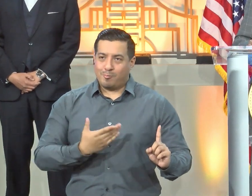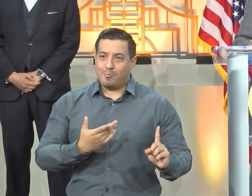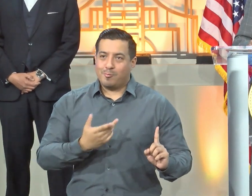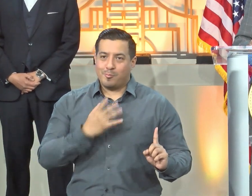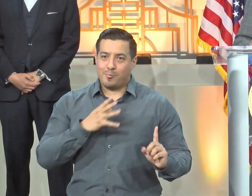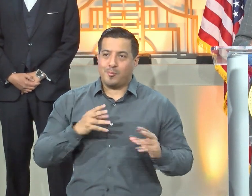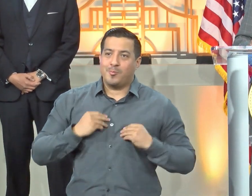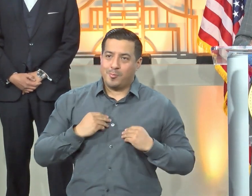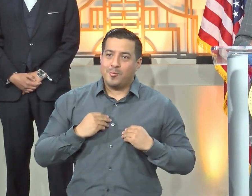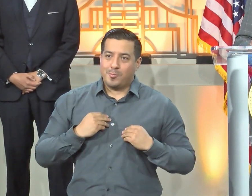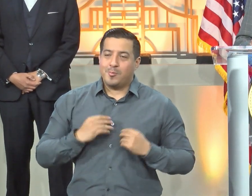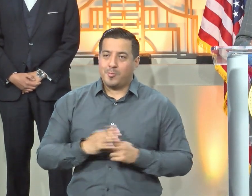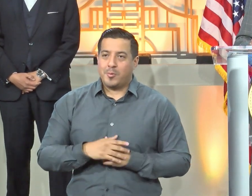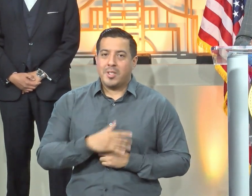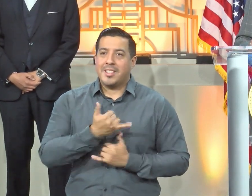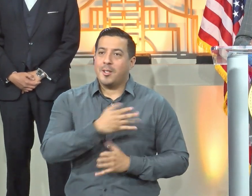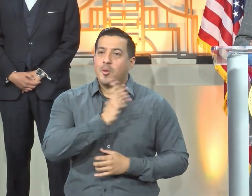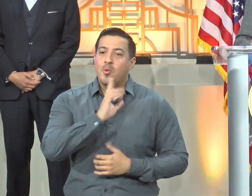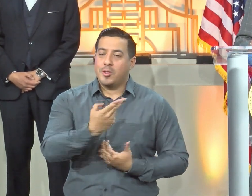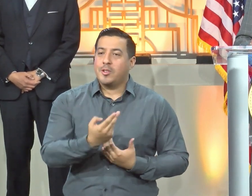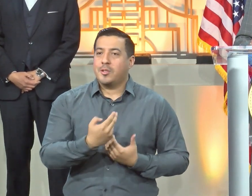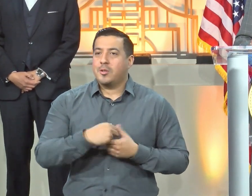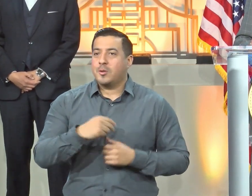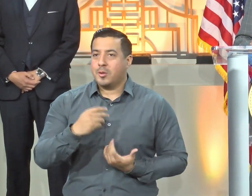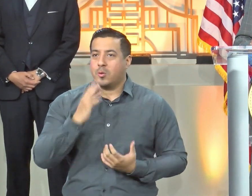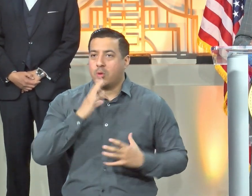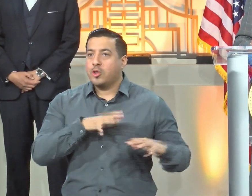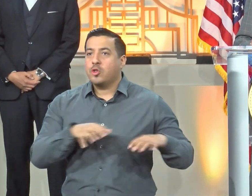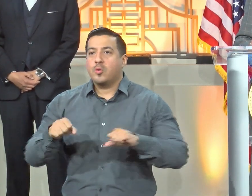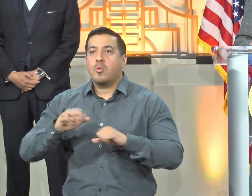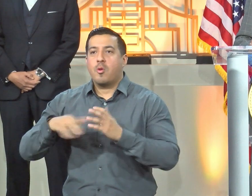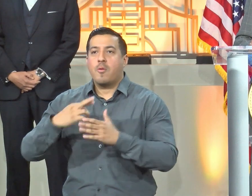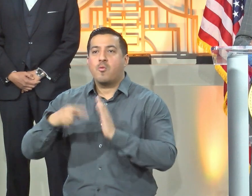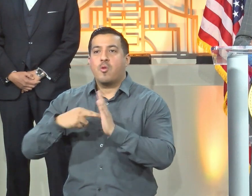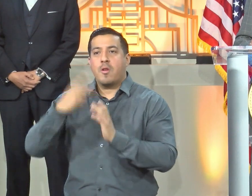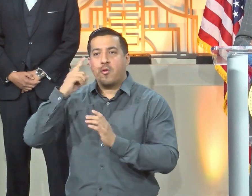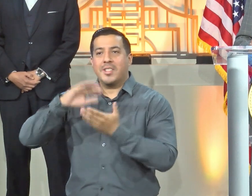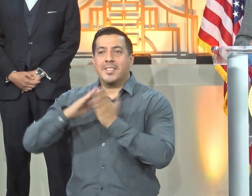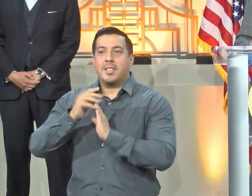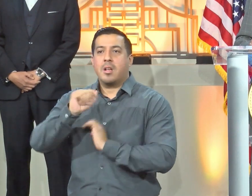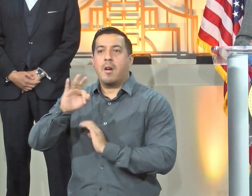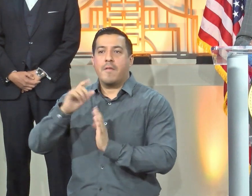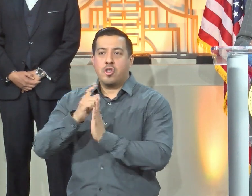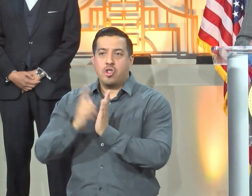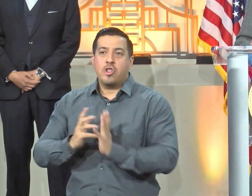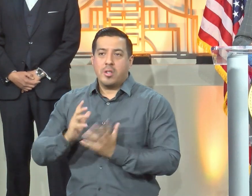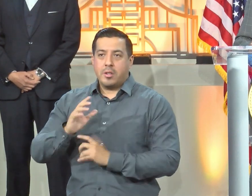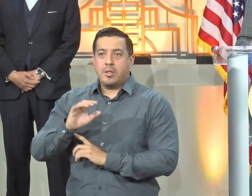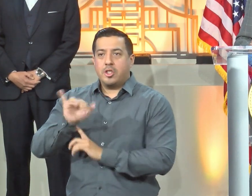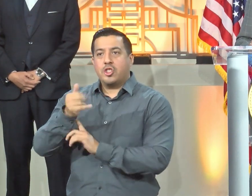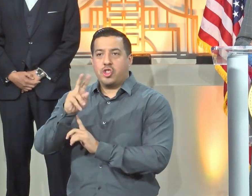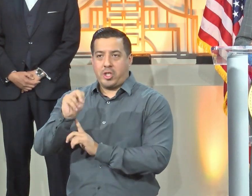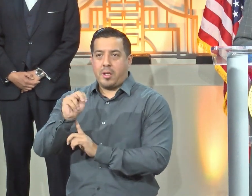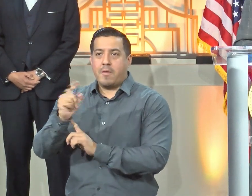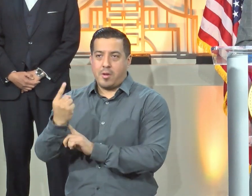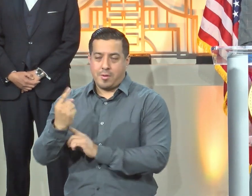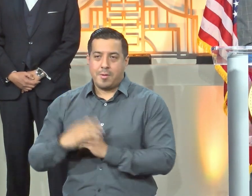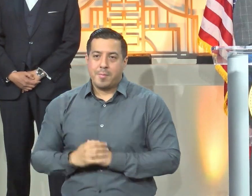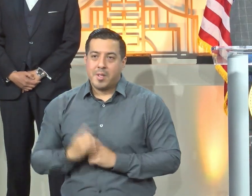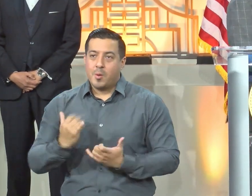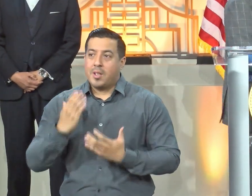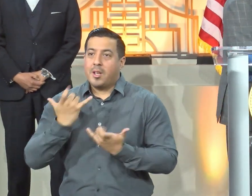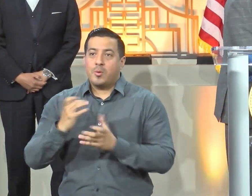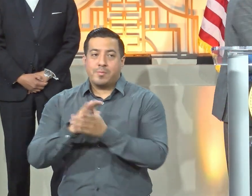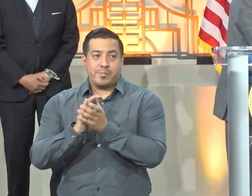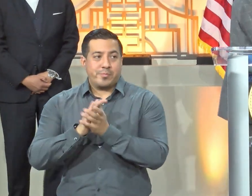Arturo Michel will be assuming the role of city attorney as of January 1. So please thank me in